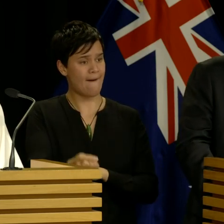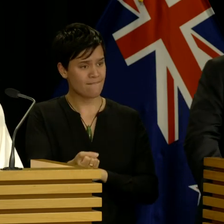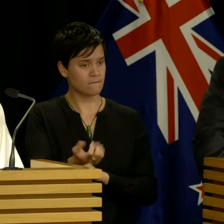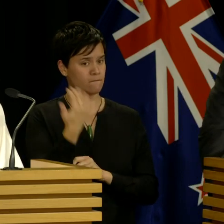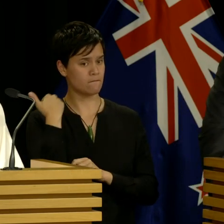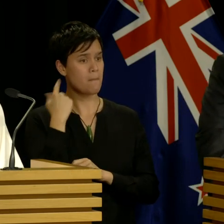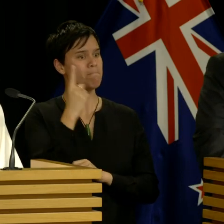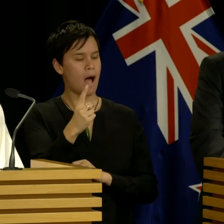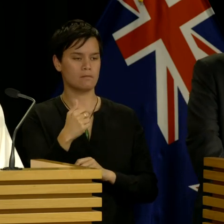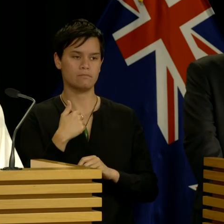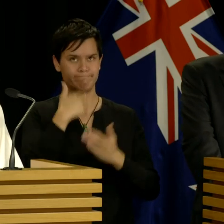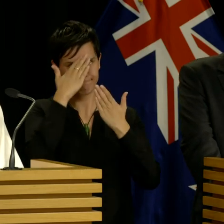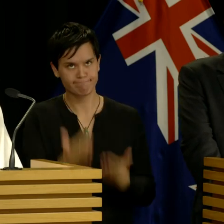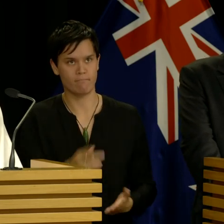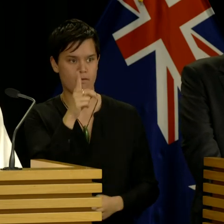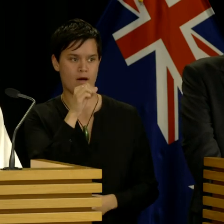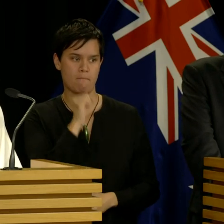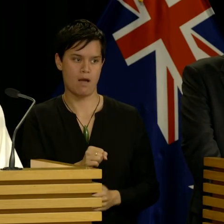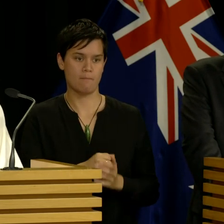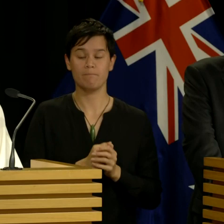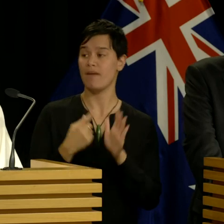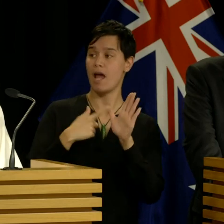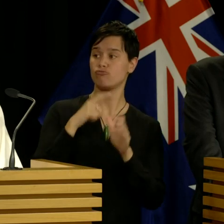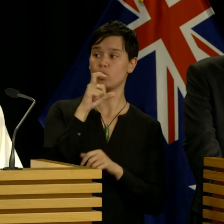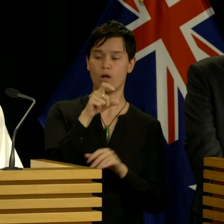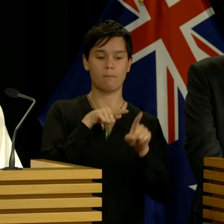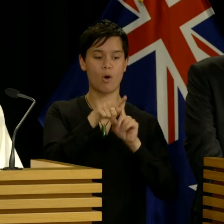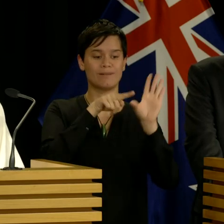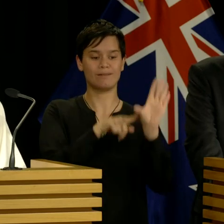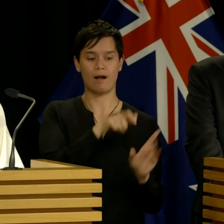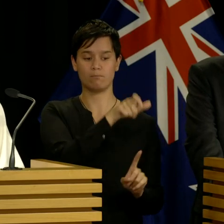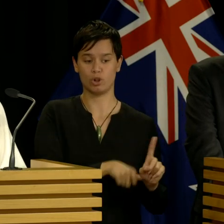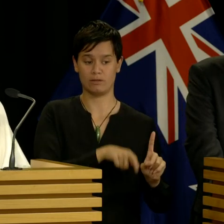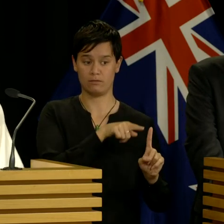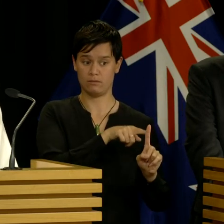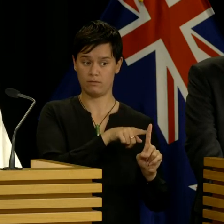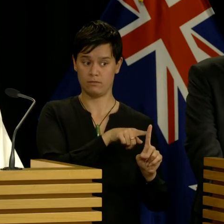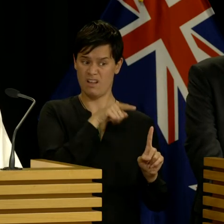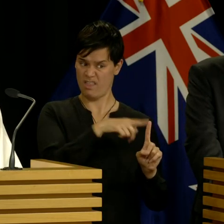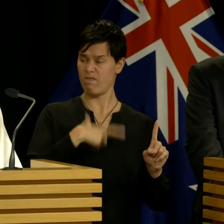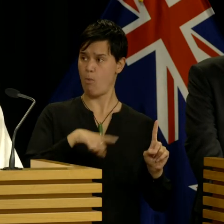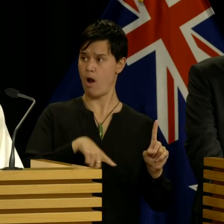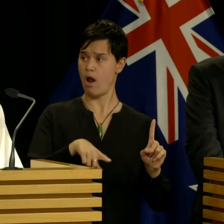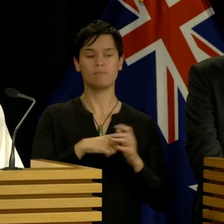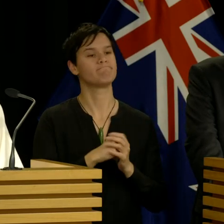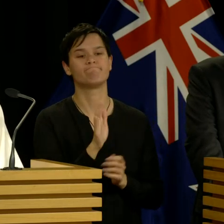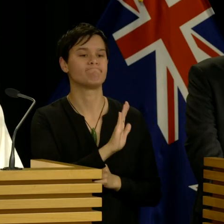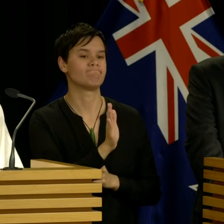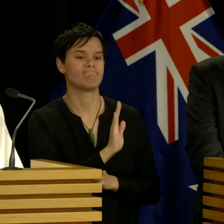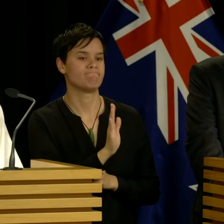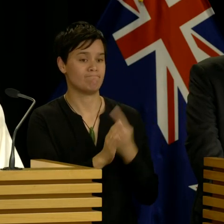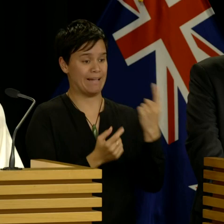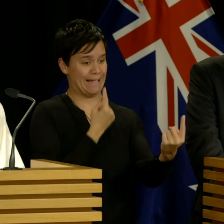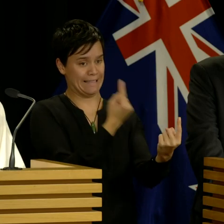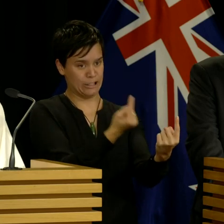high regard. Costa is the youngest of the candidates. Was that a factor? No. Again, it came down to the merits of